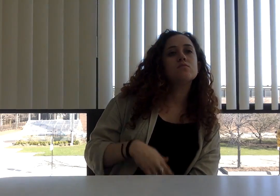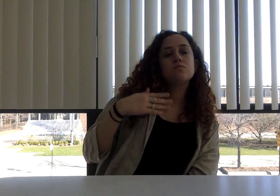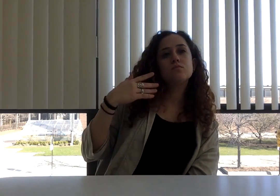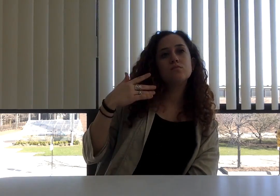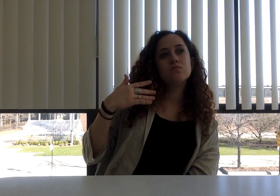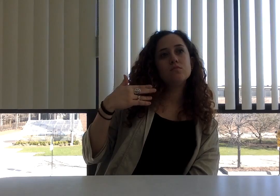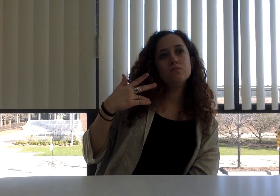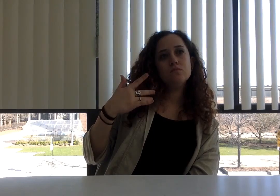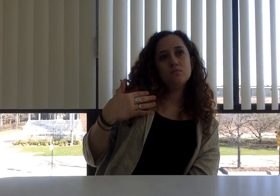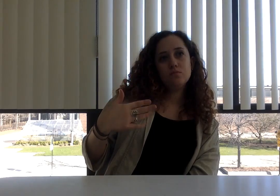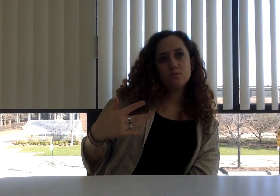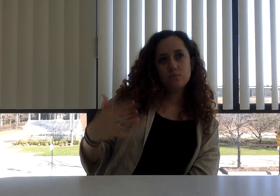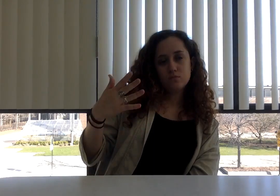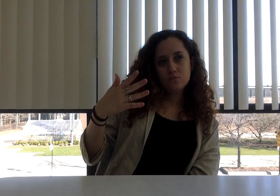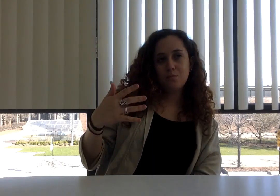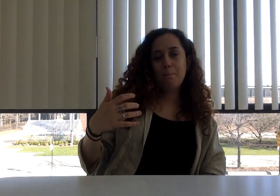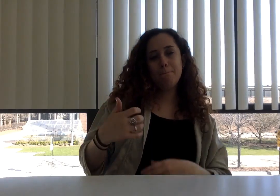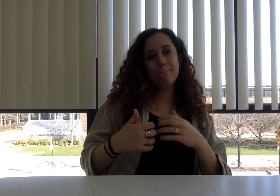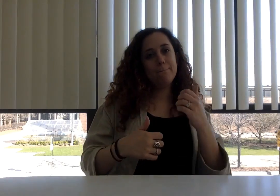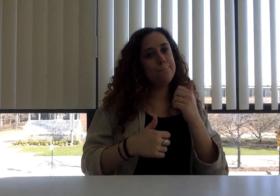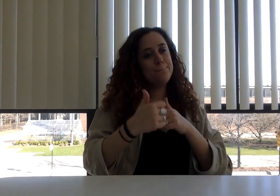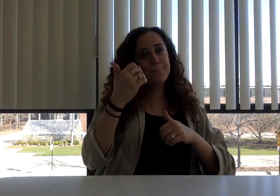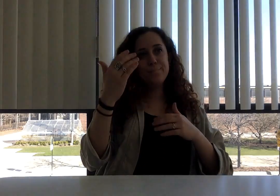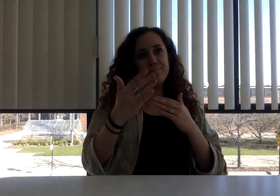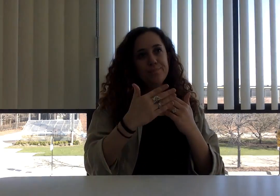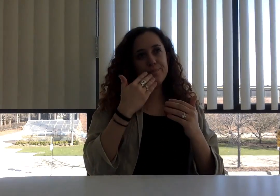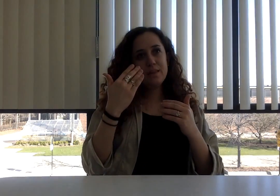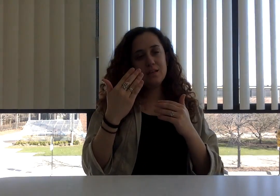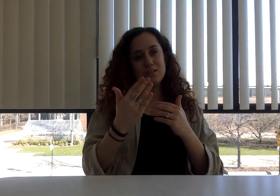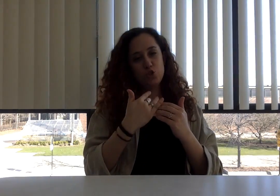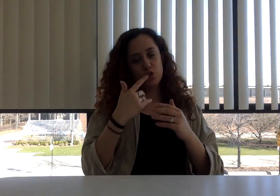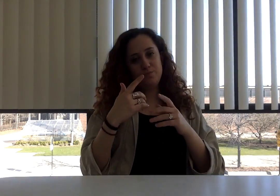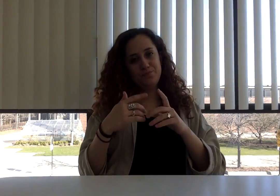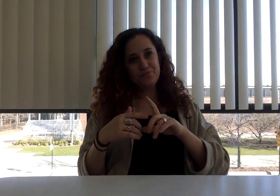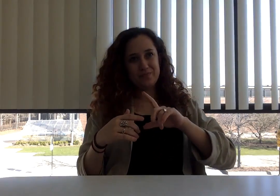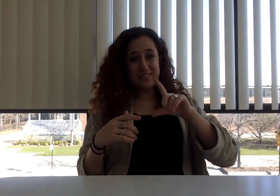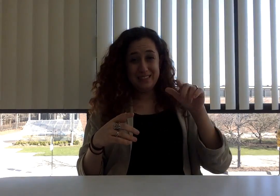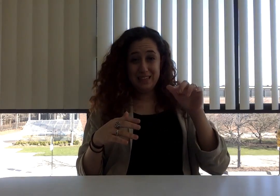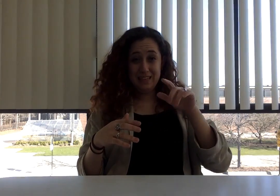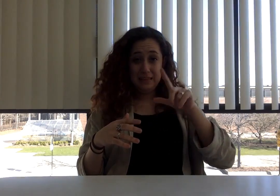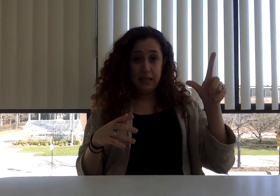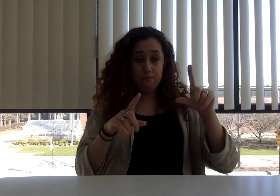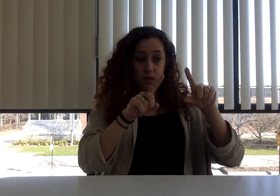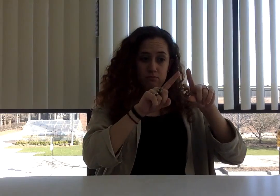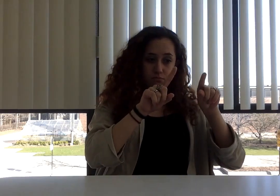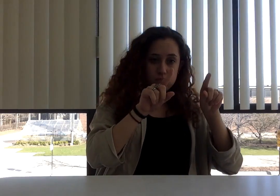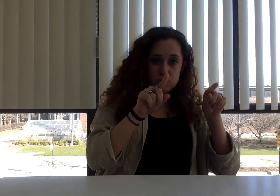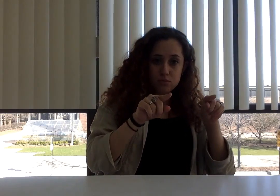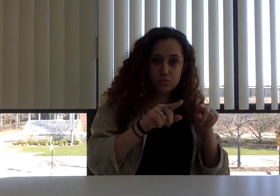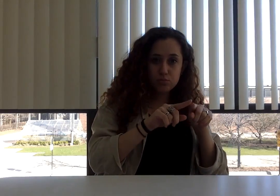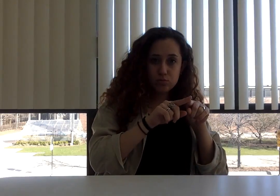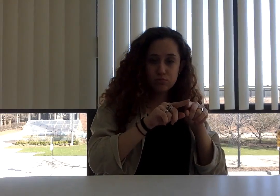Much easier in the cloud to the left. 3 equations make 3 planes. 3